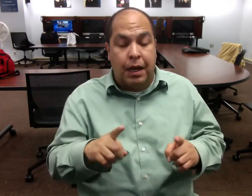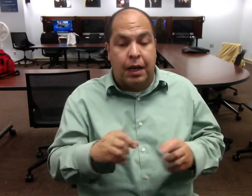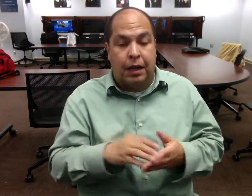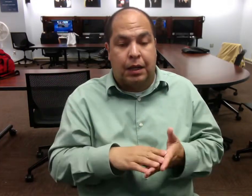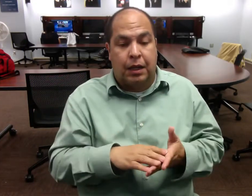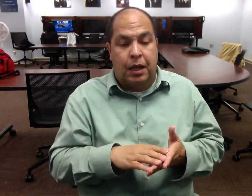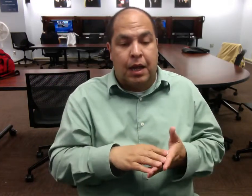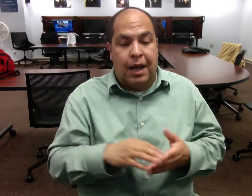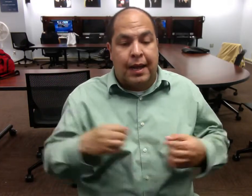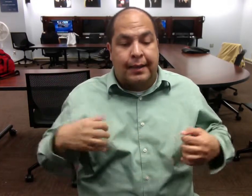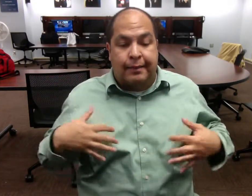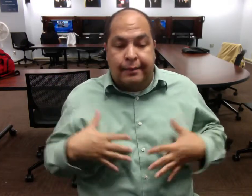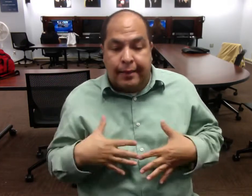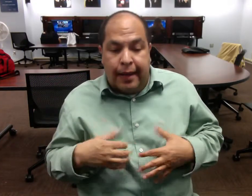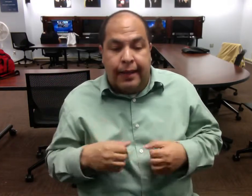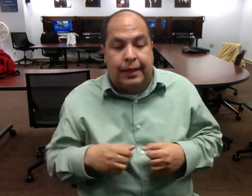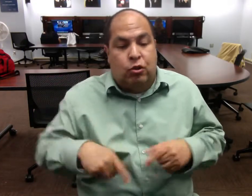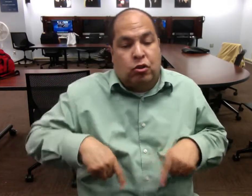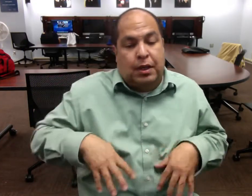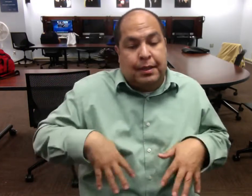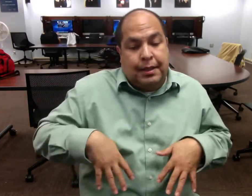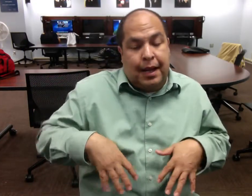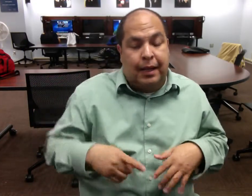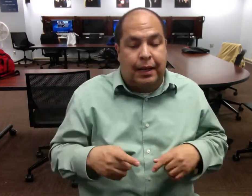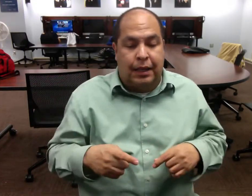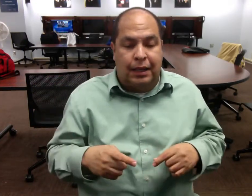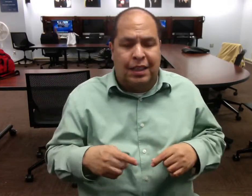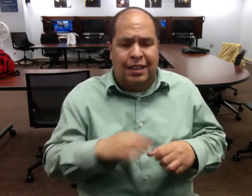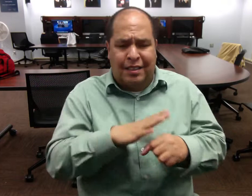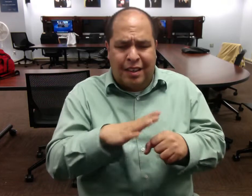be prepared for helping your students manage their